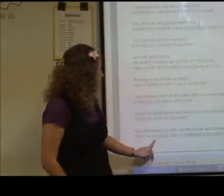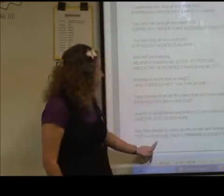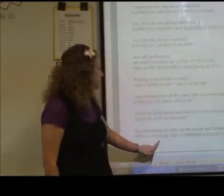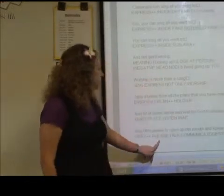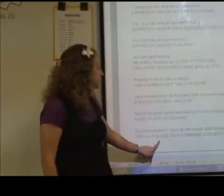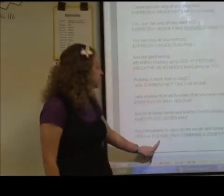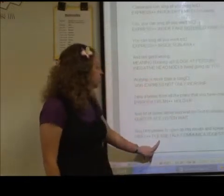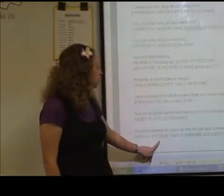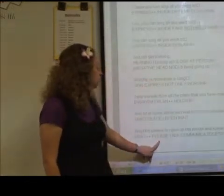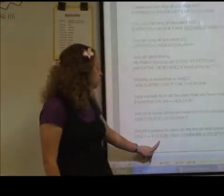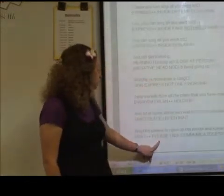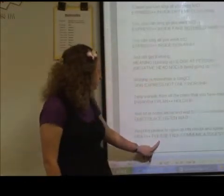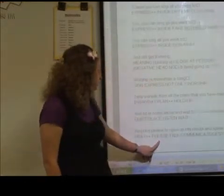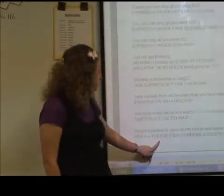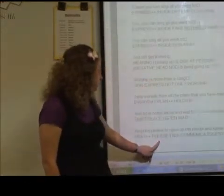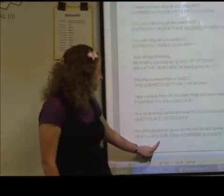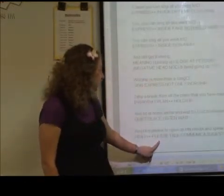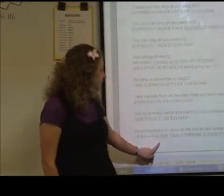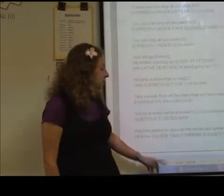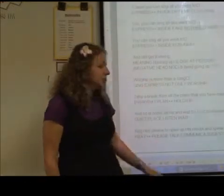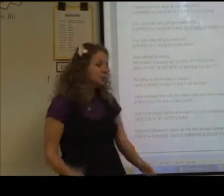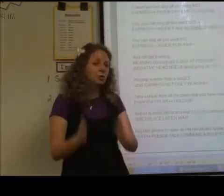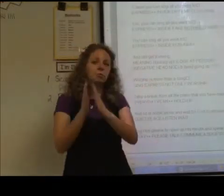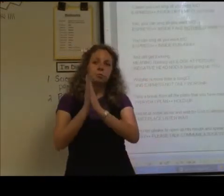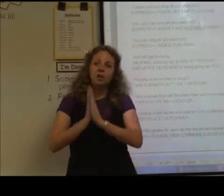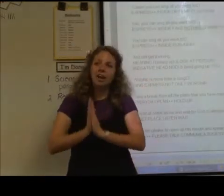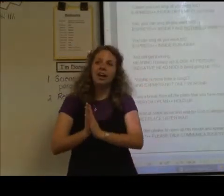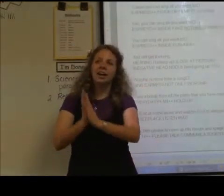Beg Him please to open up His mouth and speak. So pray,